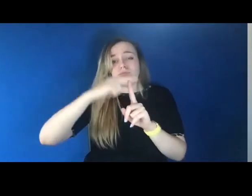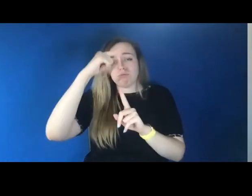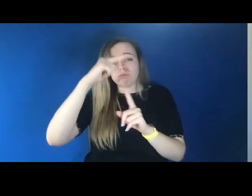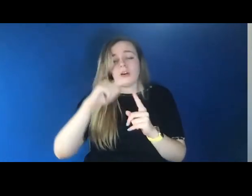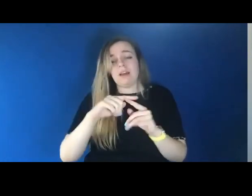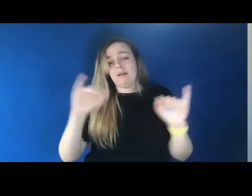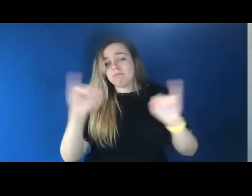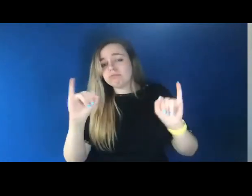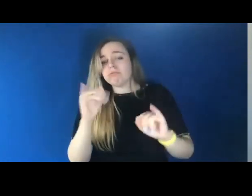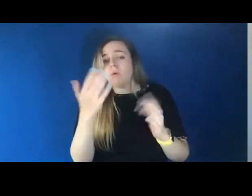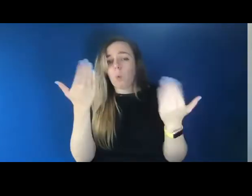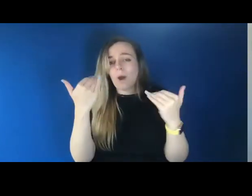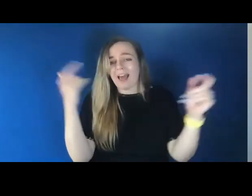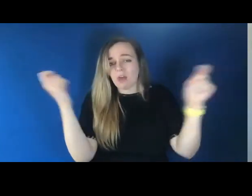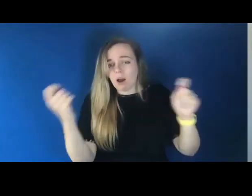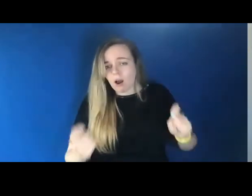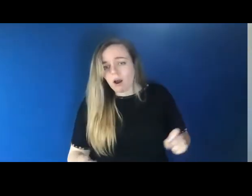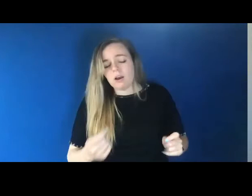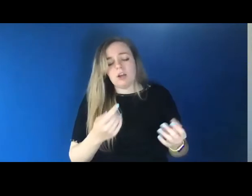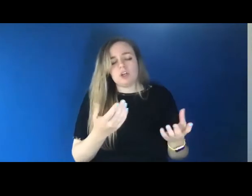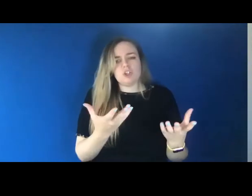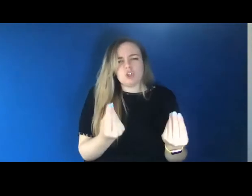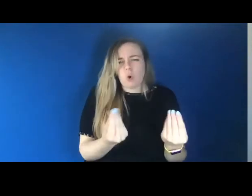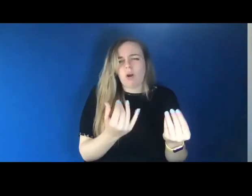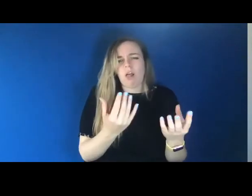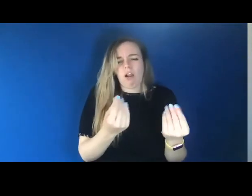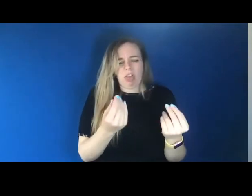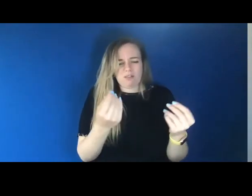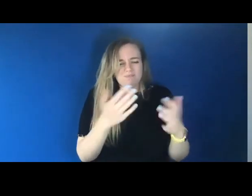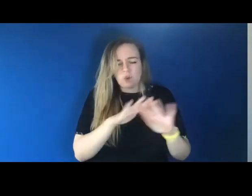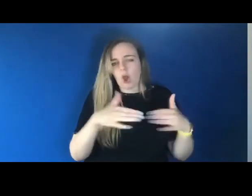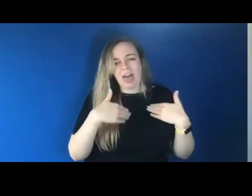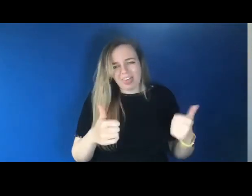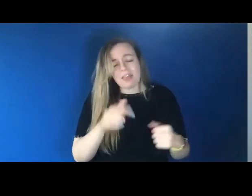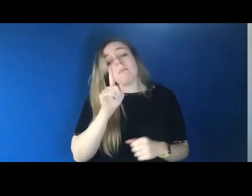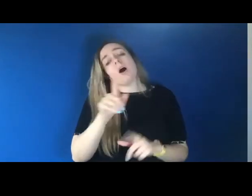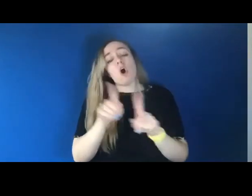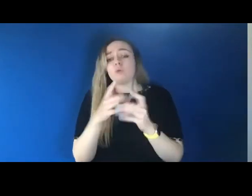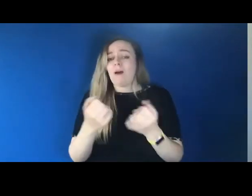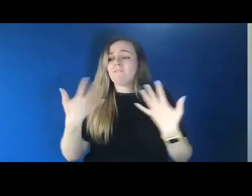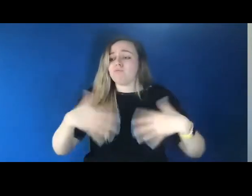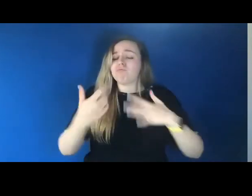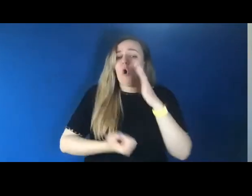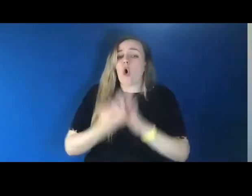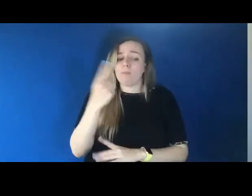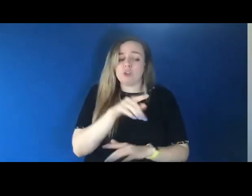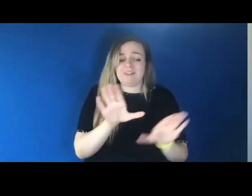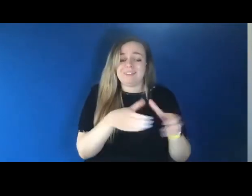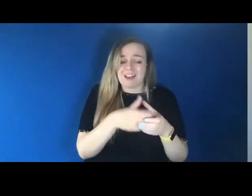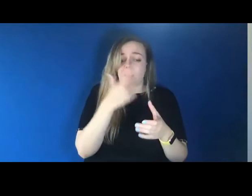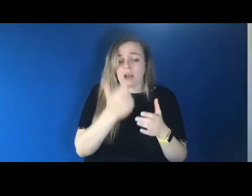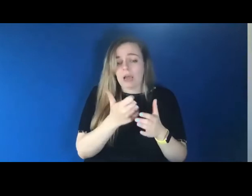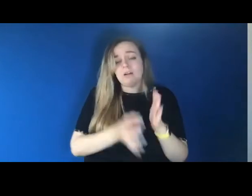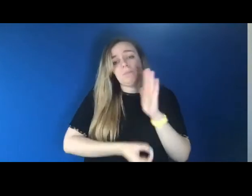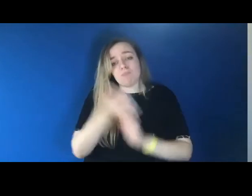extreme weather events and less healthy soils. But equally, there's huge opportunities for those sectors to do more for nature and